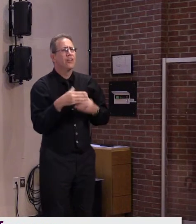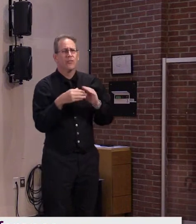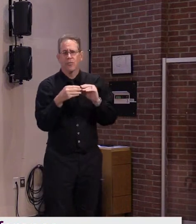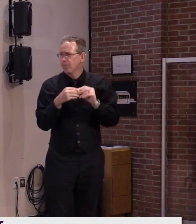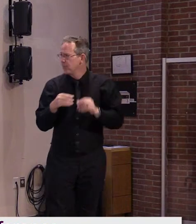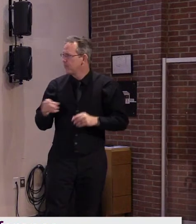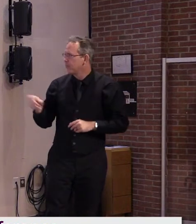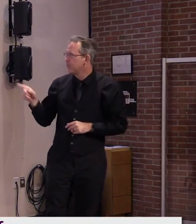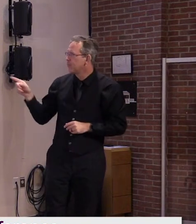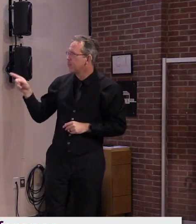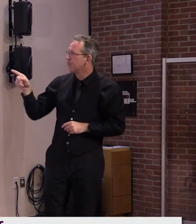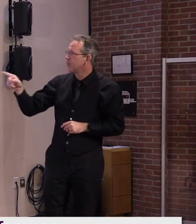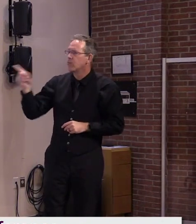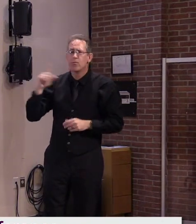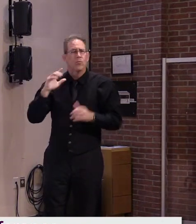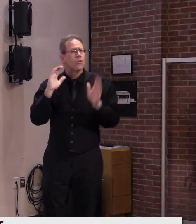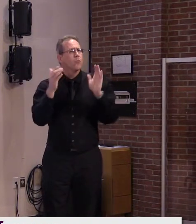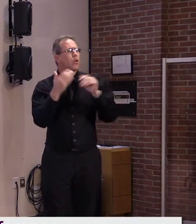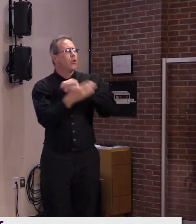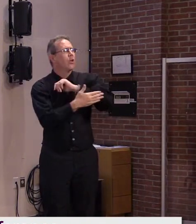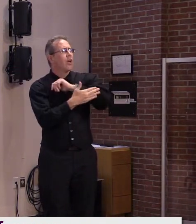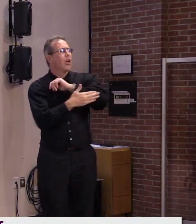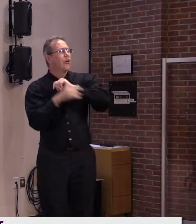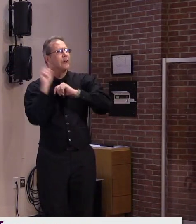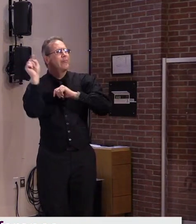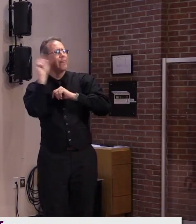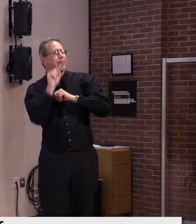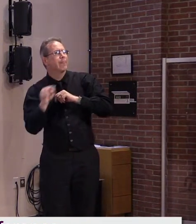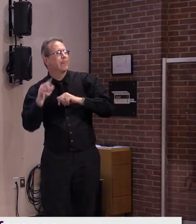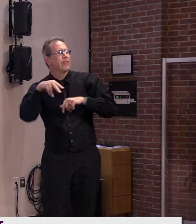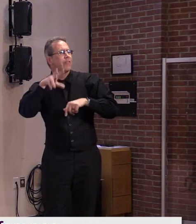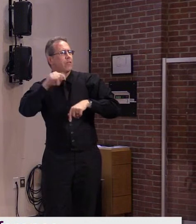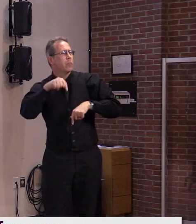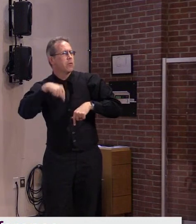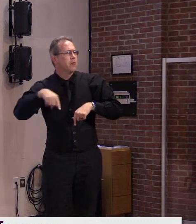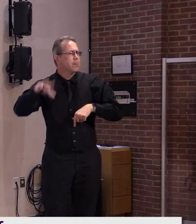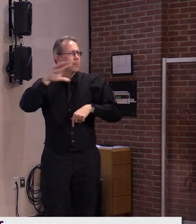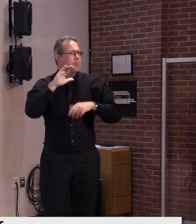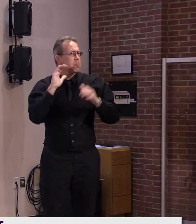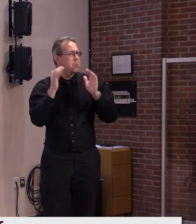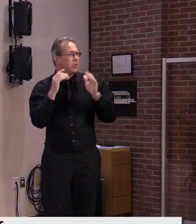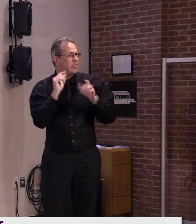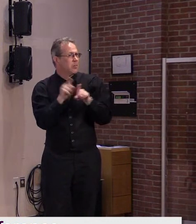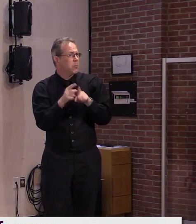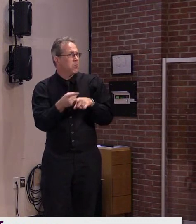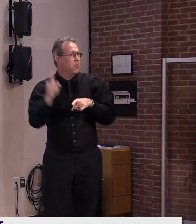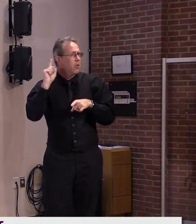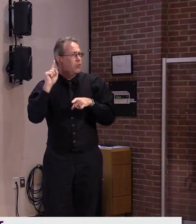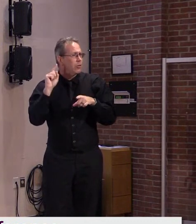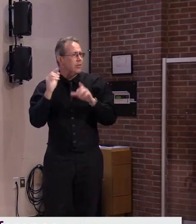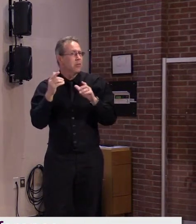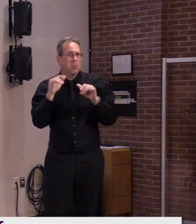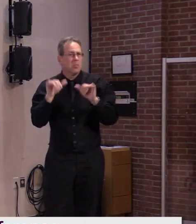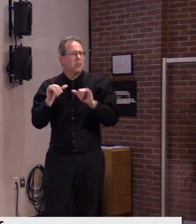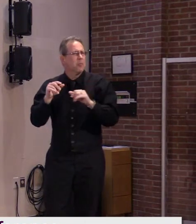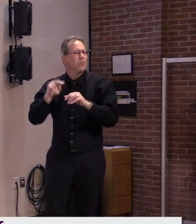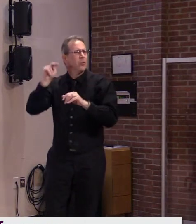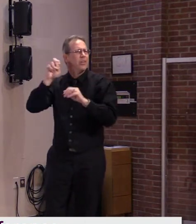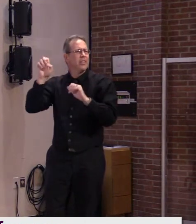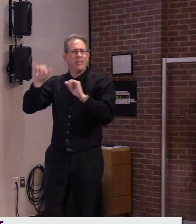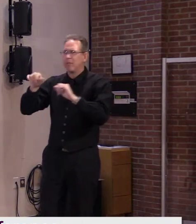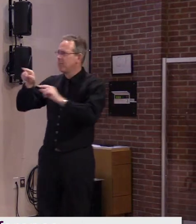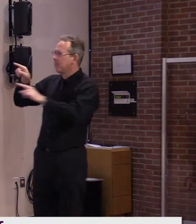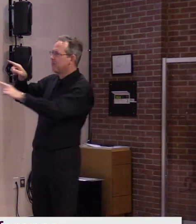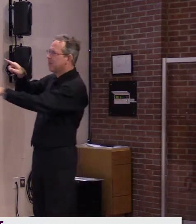did have cases increase last week remain elevated, most notably in the Northeast Kingdom. Orleans County stays at a very